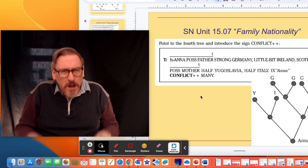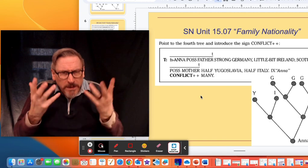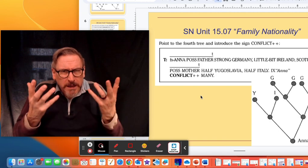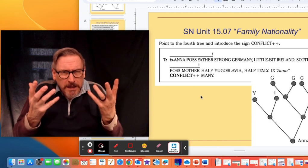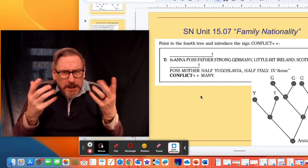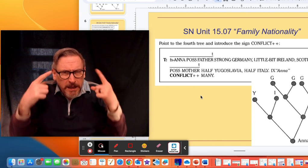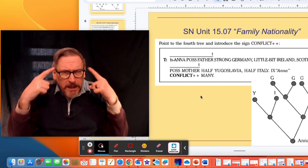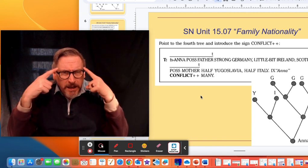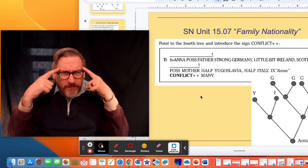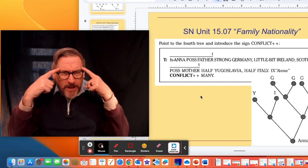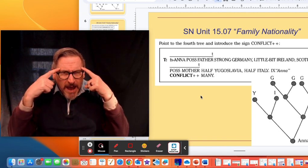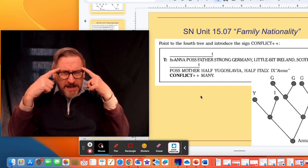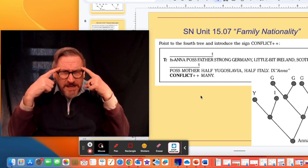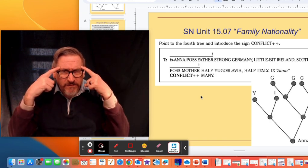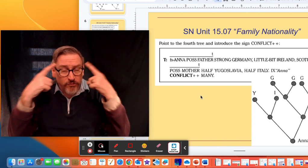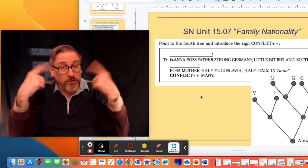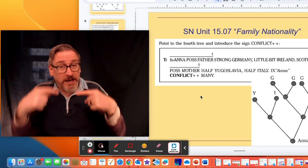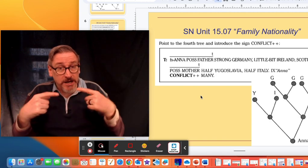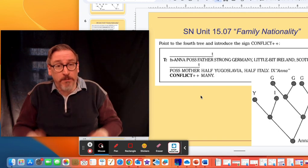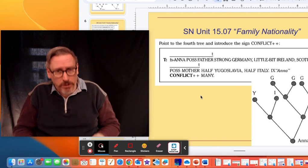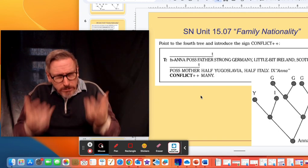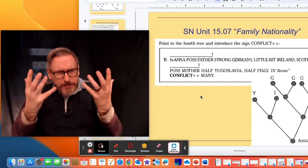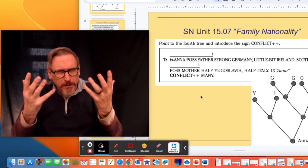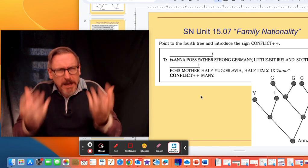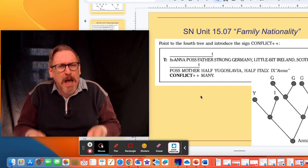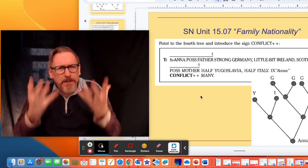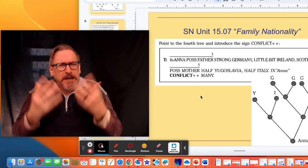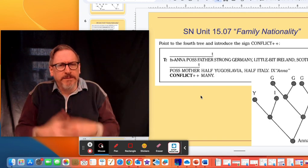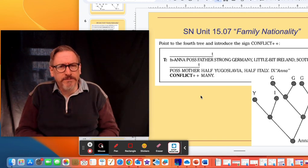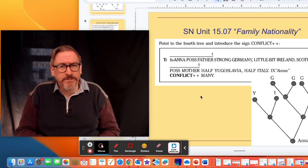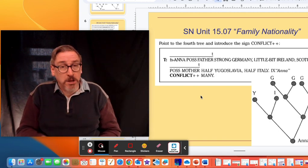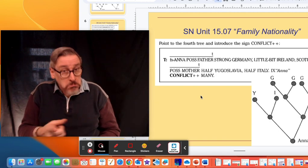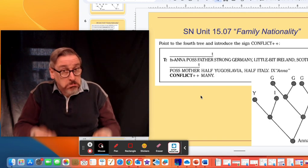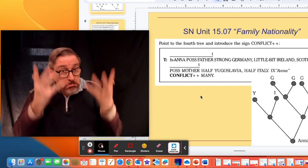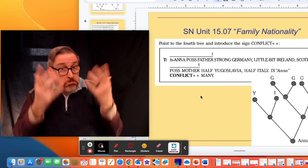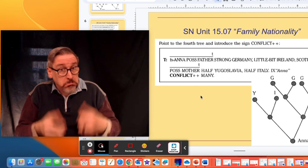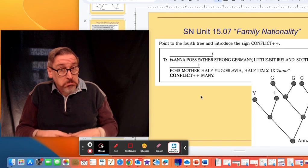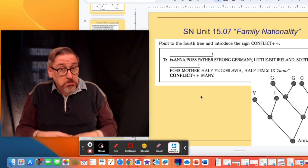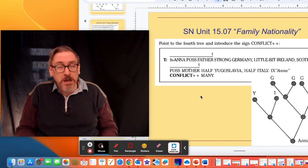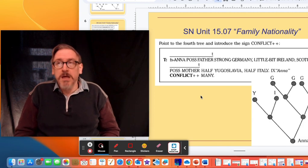or if I'm asking for like a number,